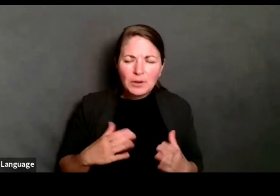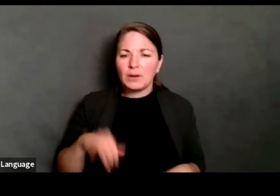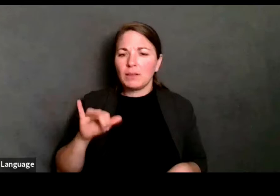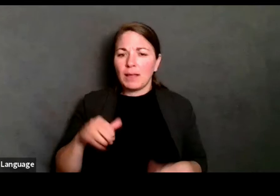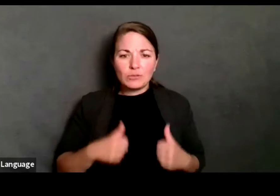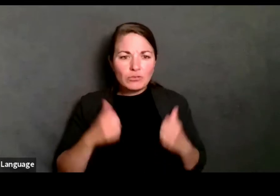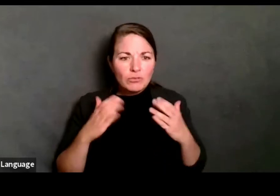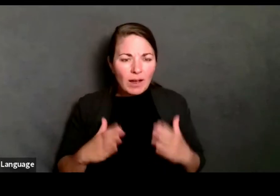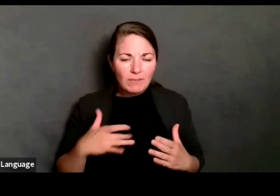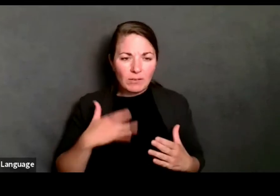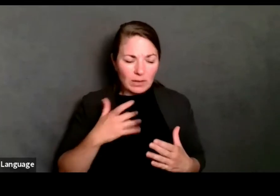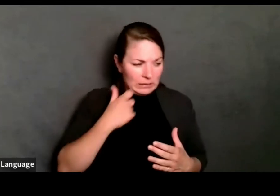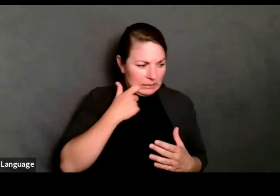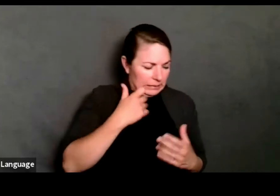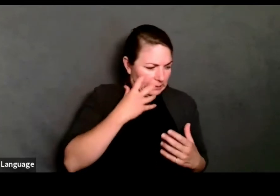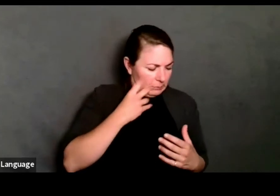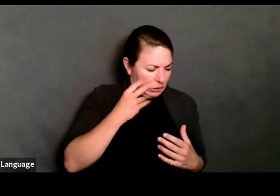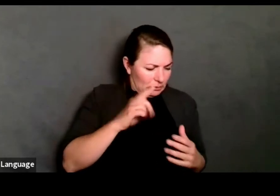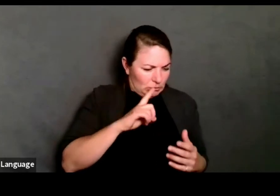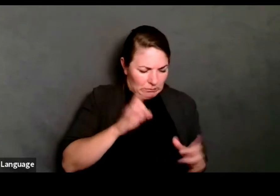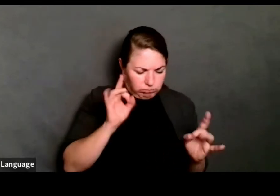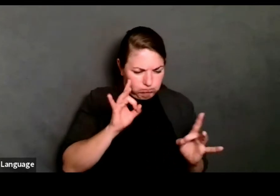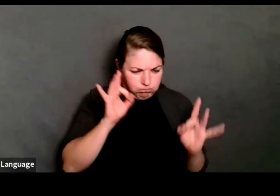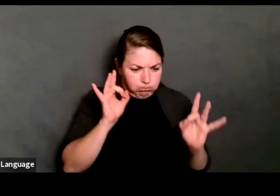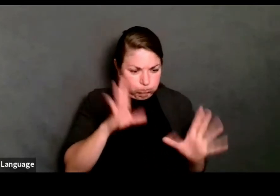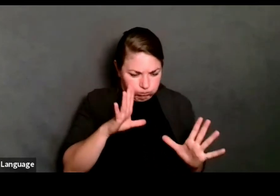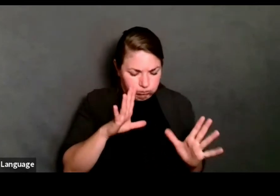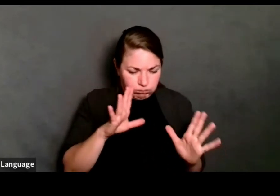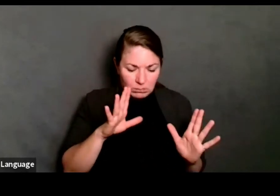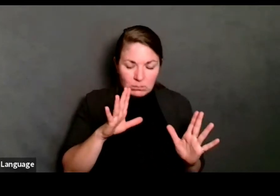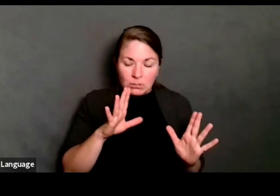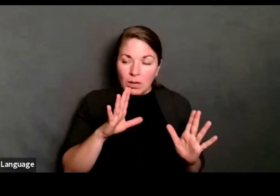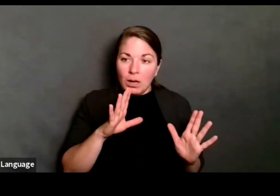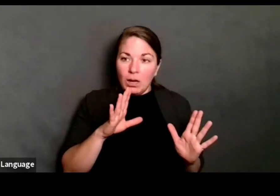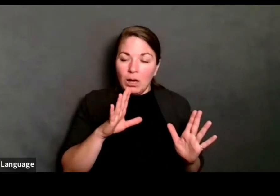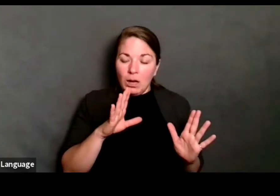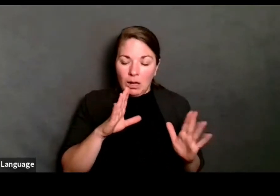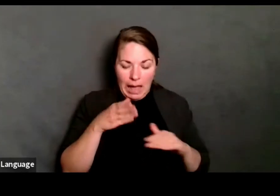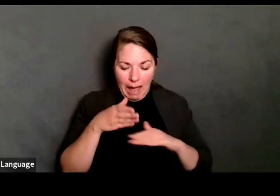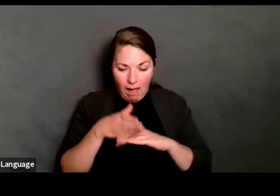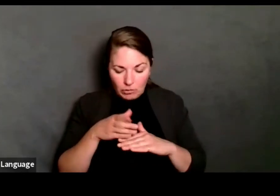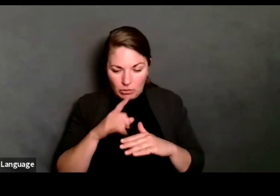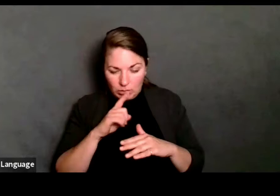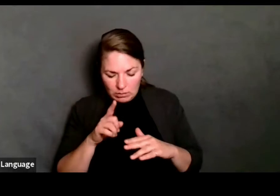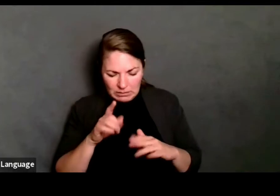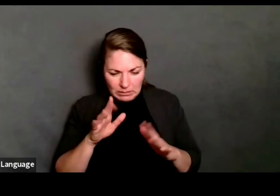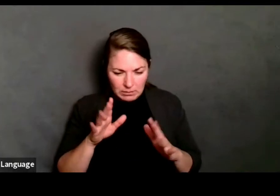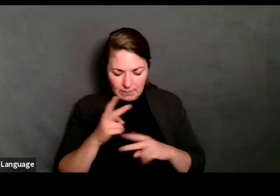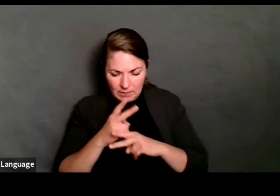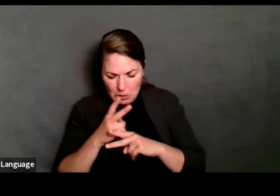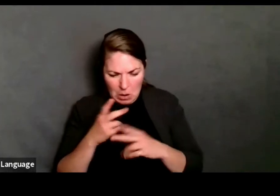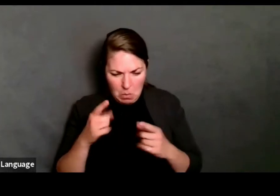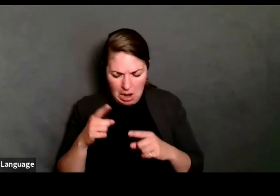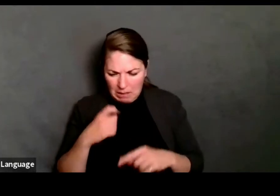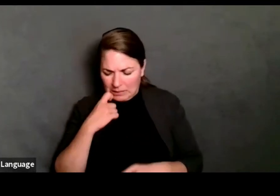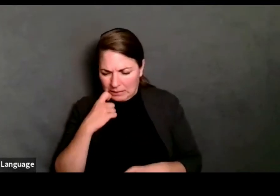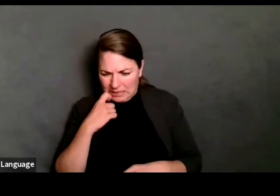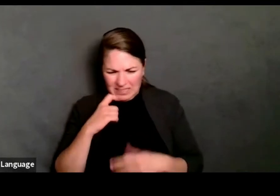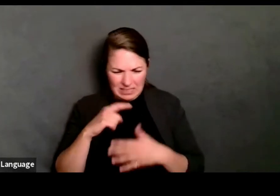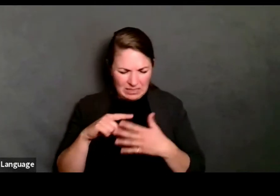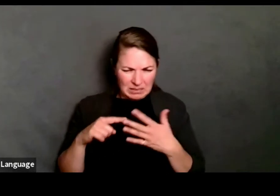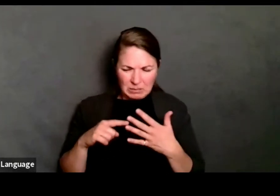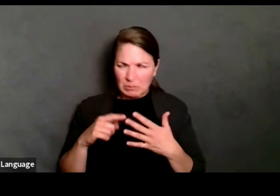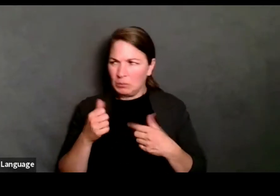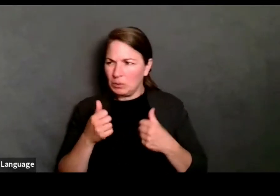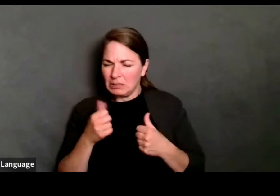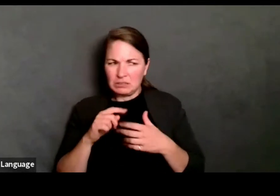in the acute aftermath of an experience of sexual violence, is often trying to come to understand what has happened to them